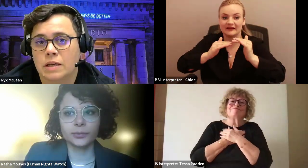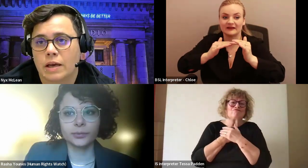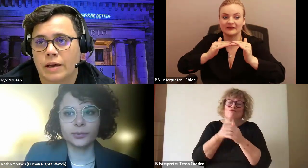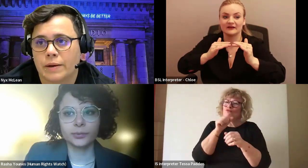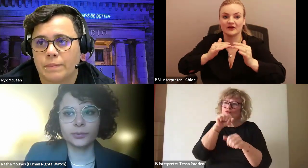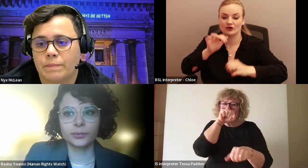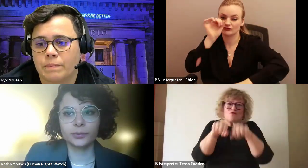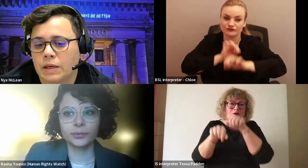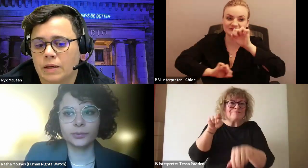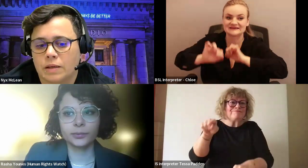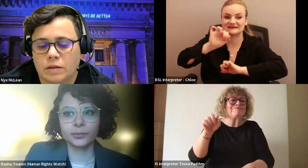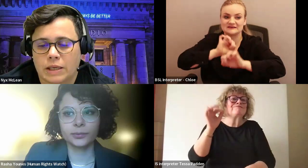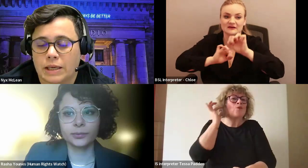resistance,